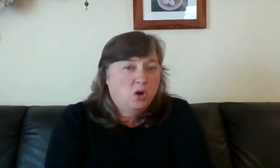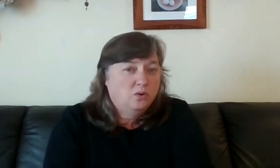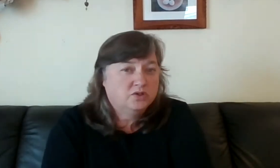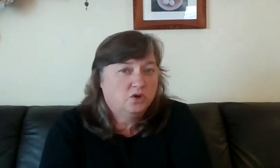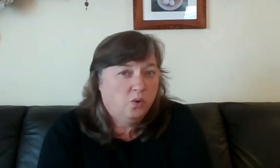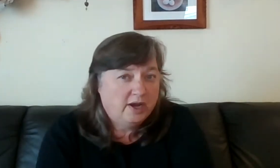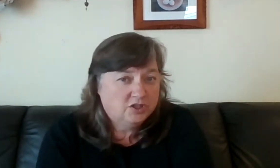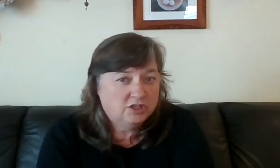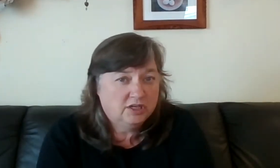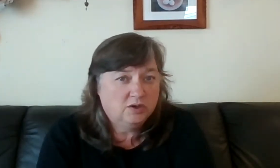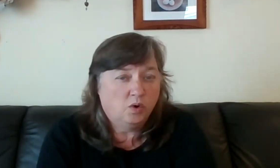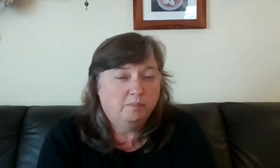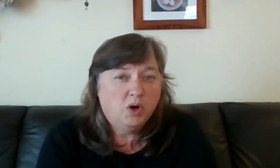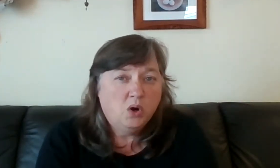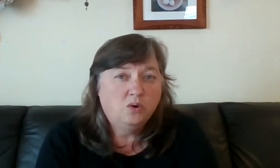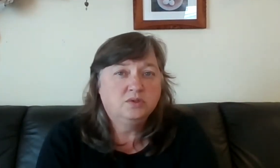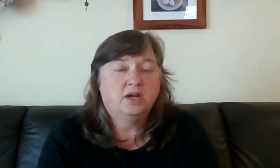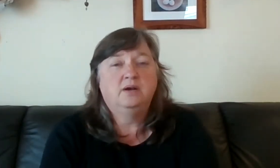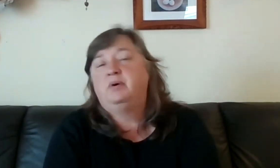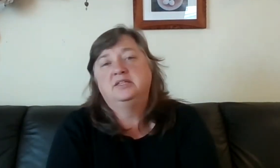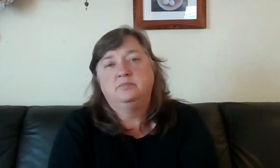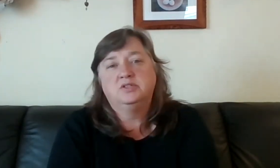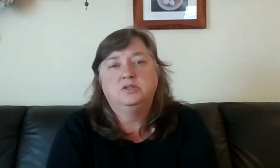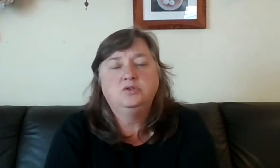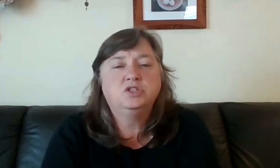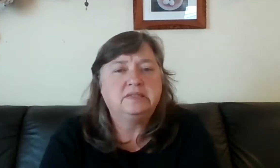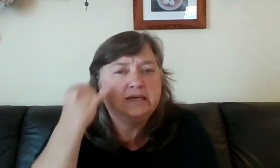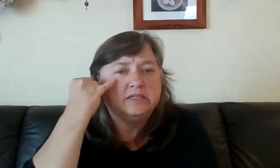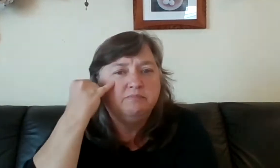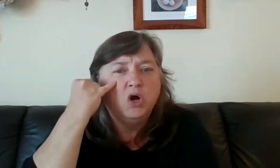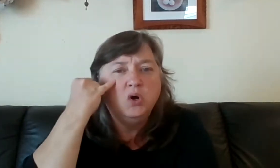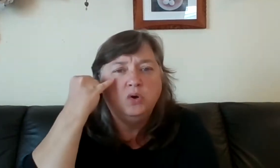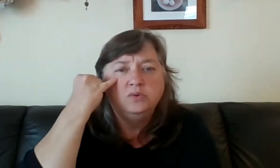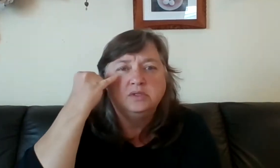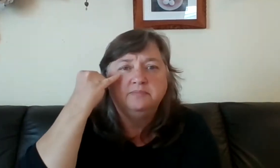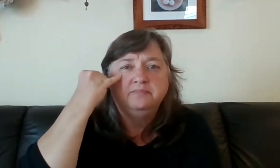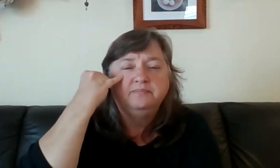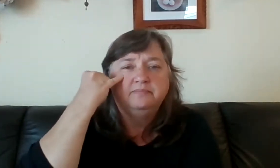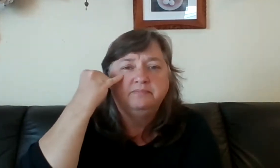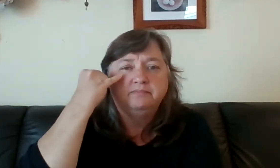pose a question or pose a possible solution and say, suppose,